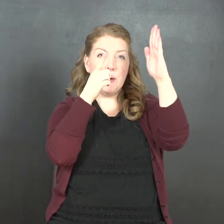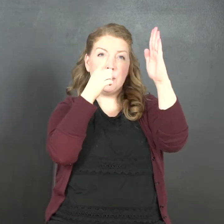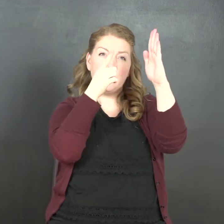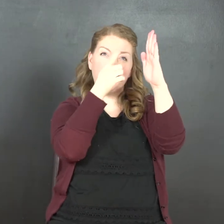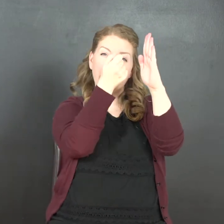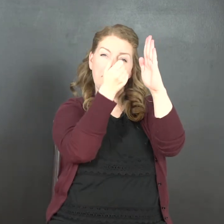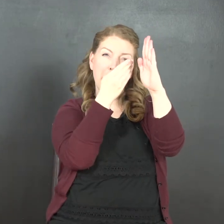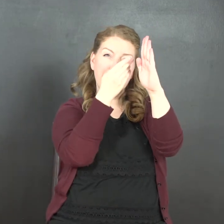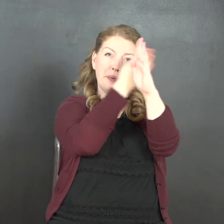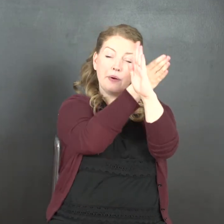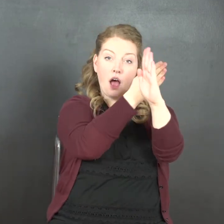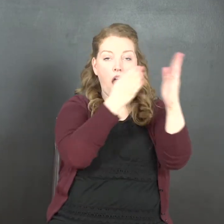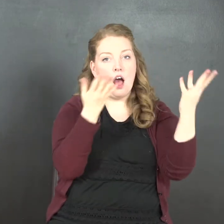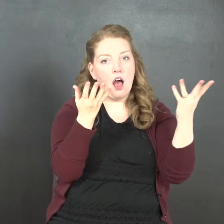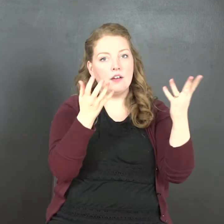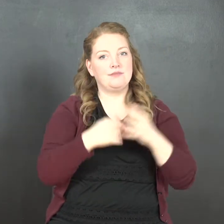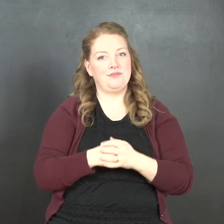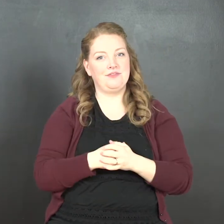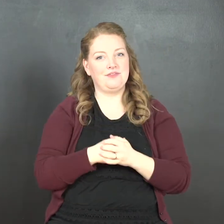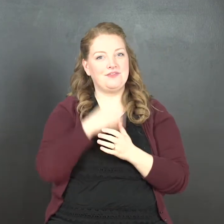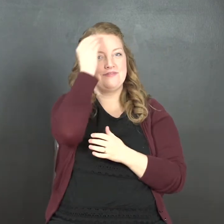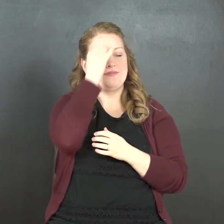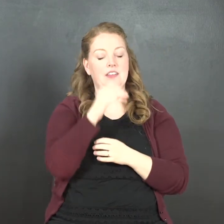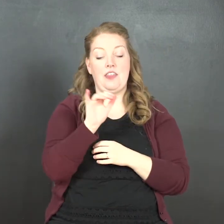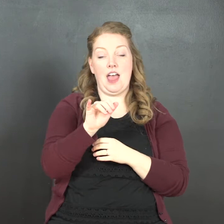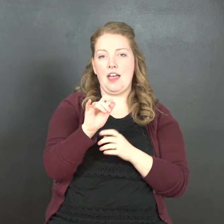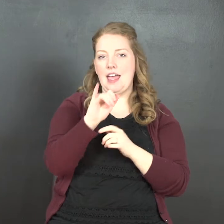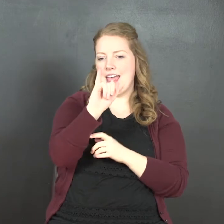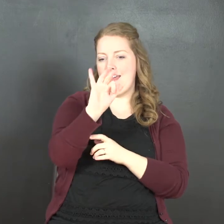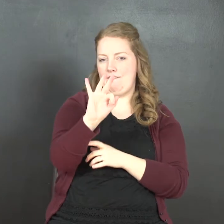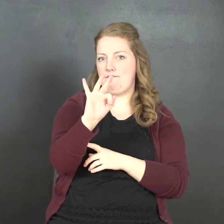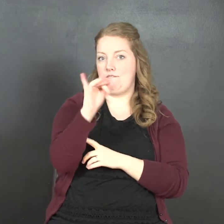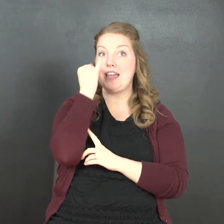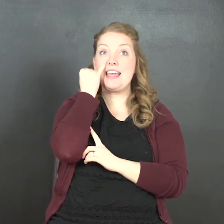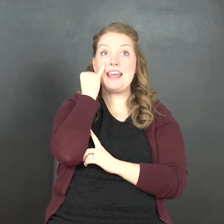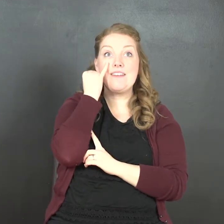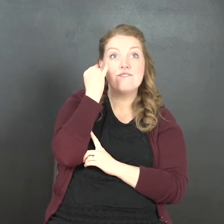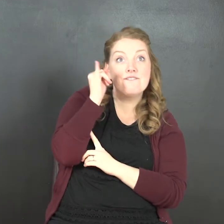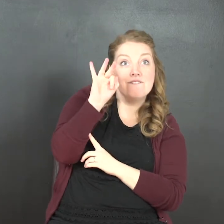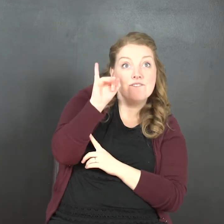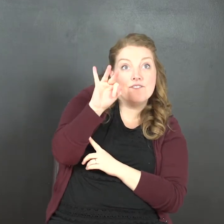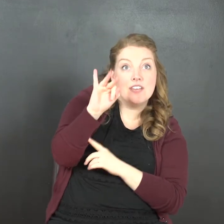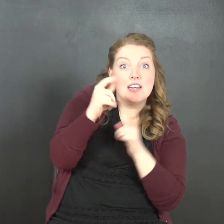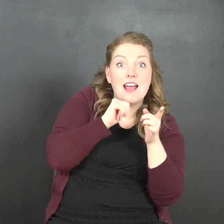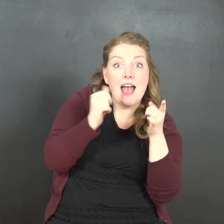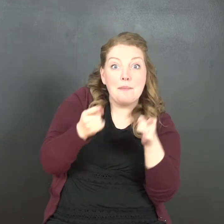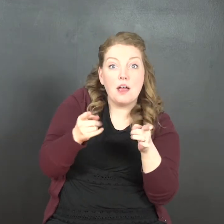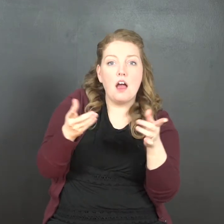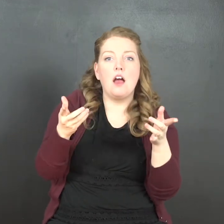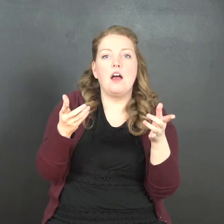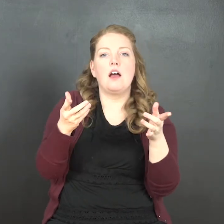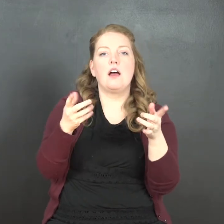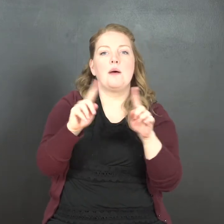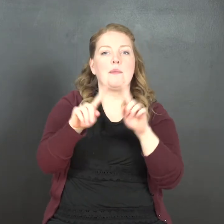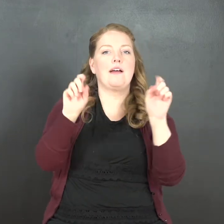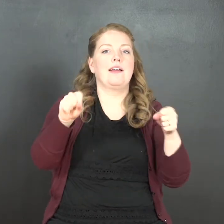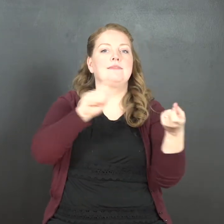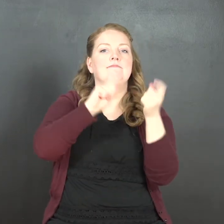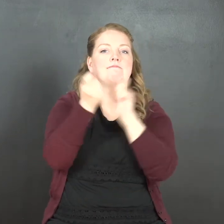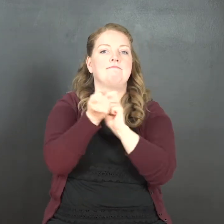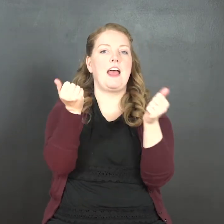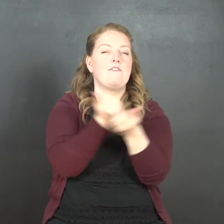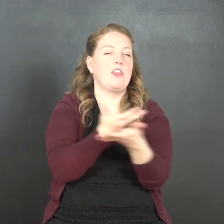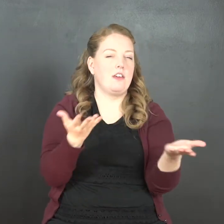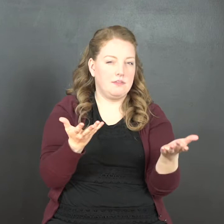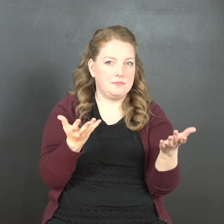point? My point is, it's just two little letters, I-F, but there's quite a lot that's conveyed by